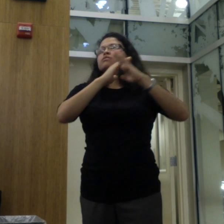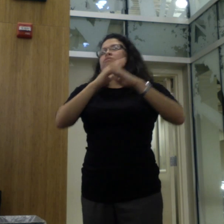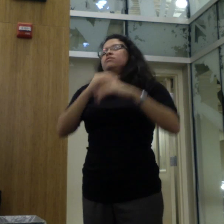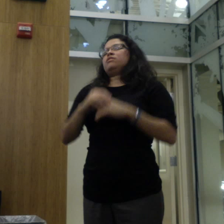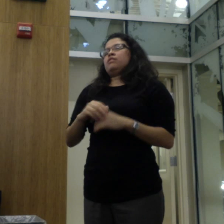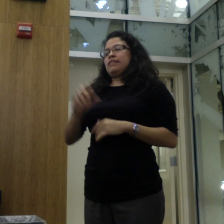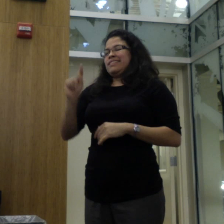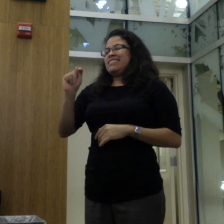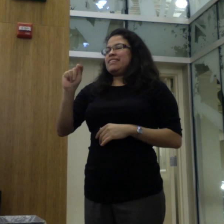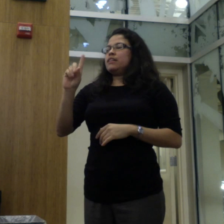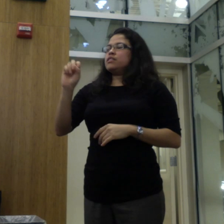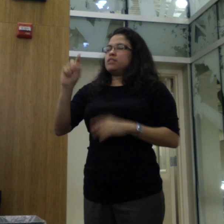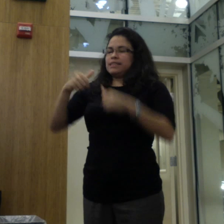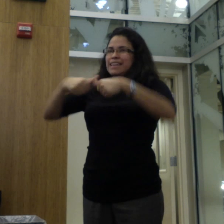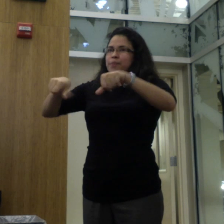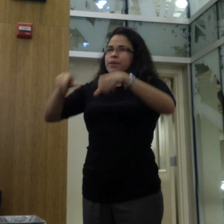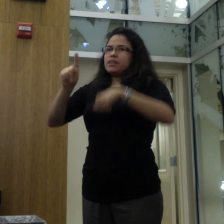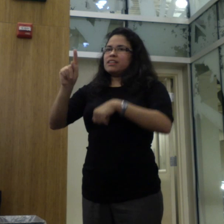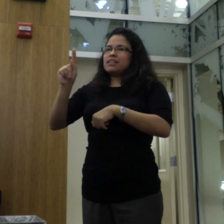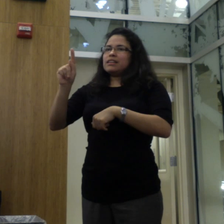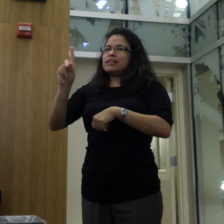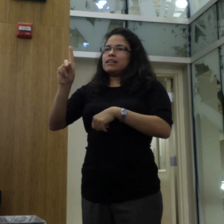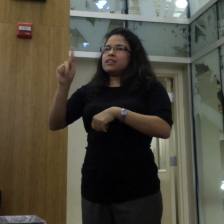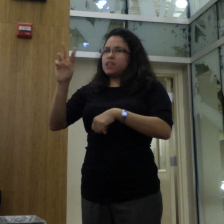extra string. What were you gonna?